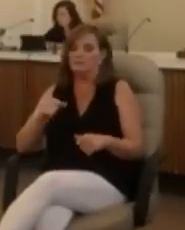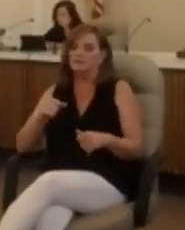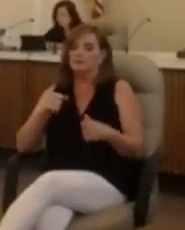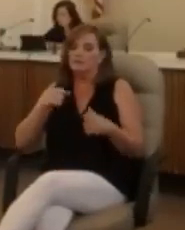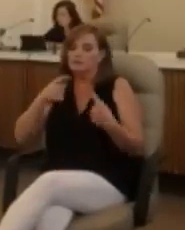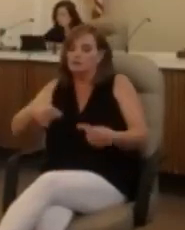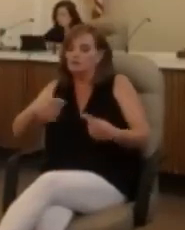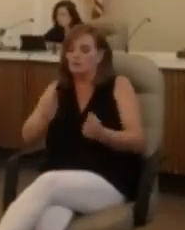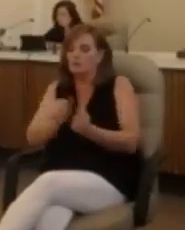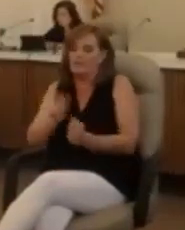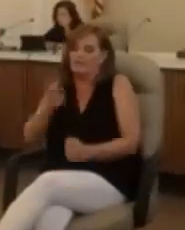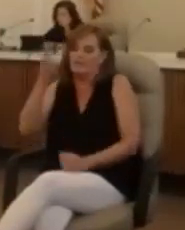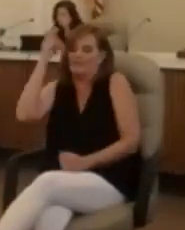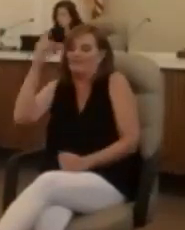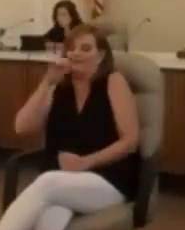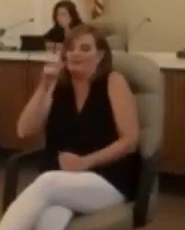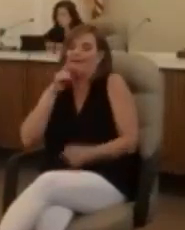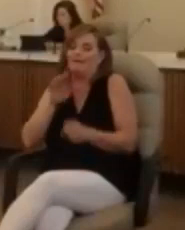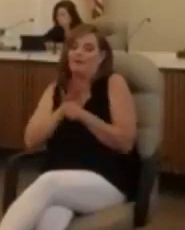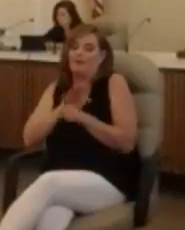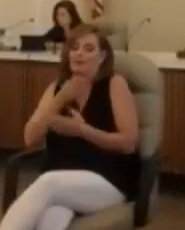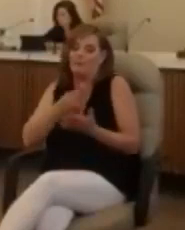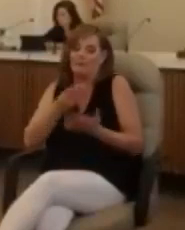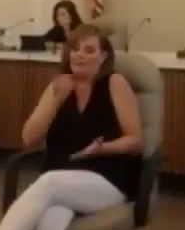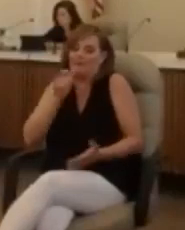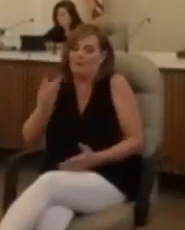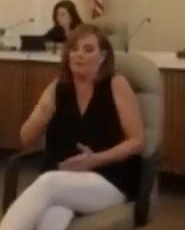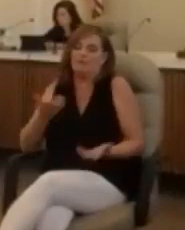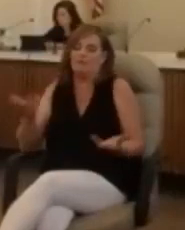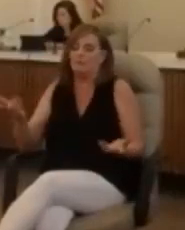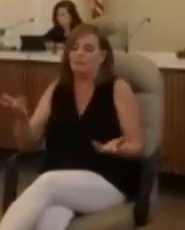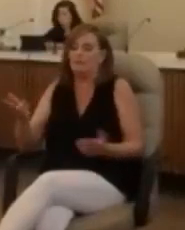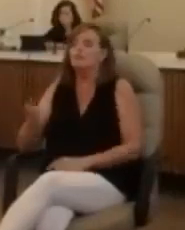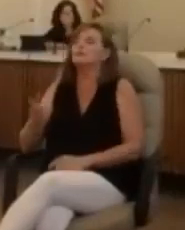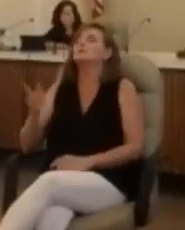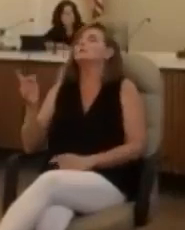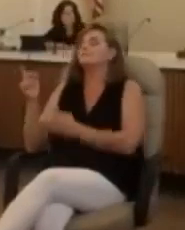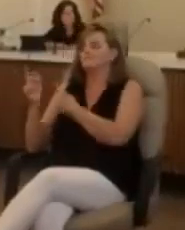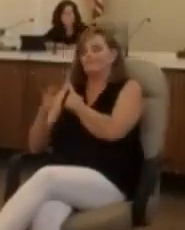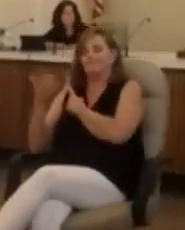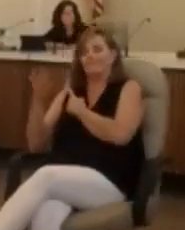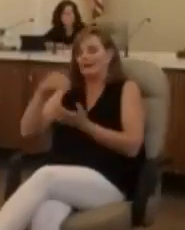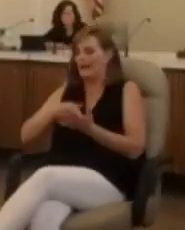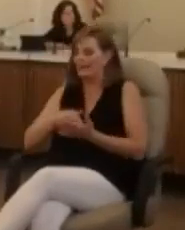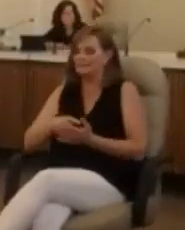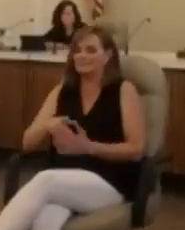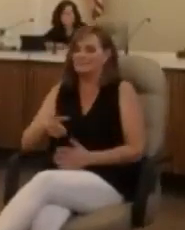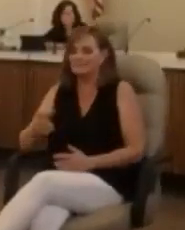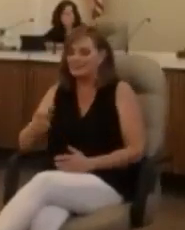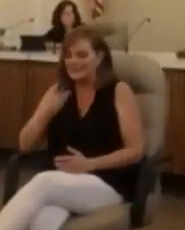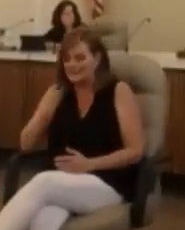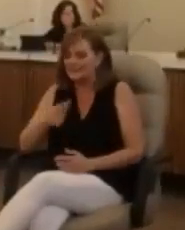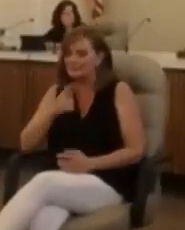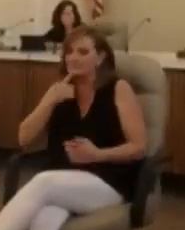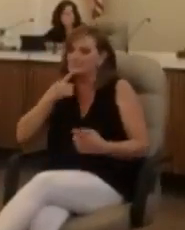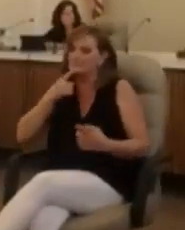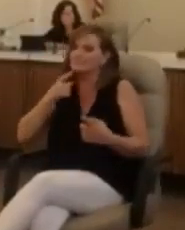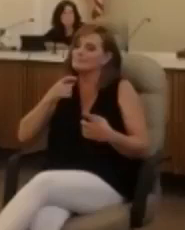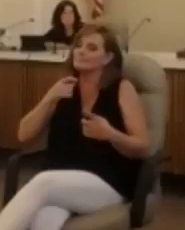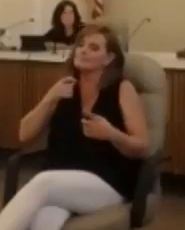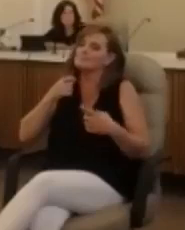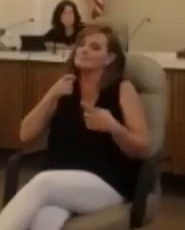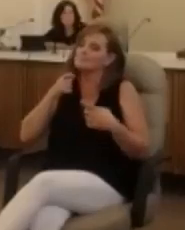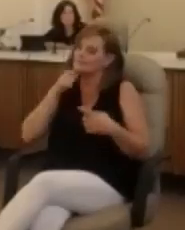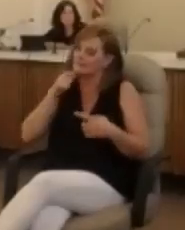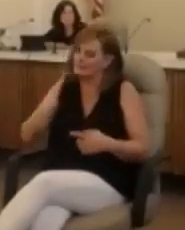have the money to, they couldn't. Well, again, he didn't fight it. He followed,